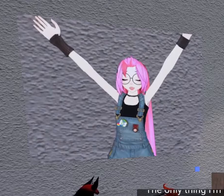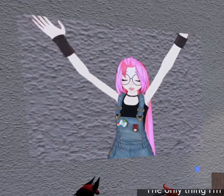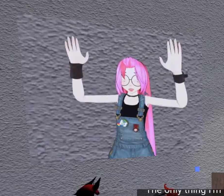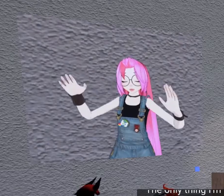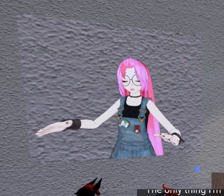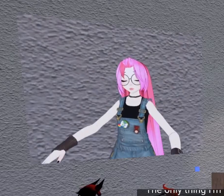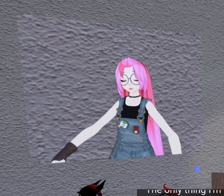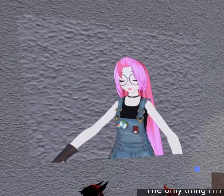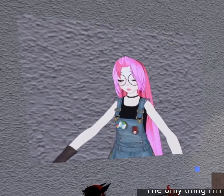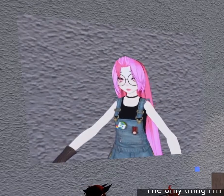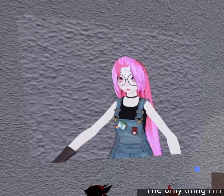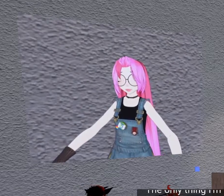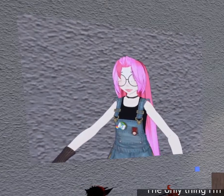Yay.